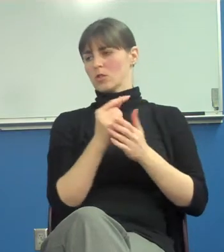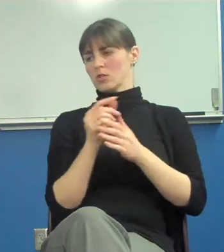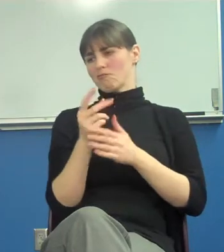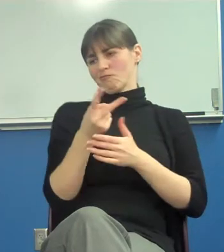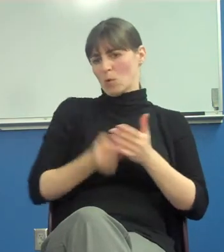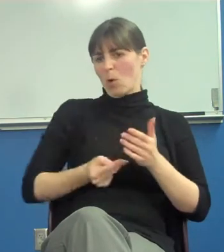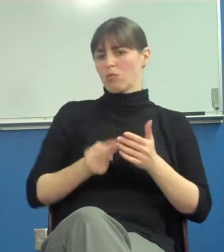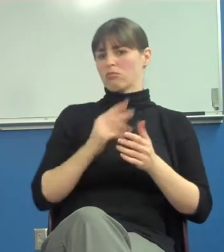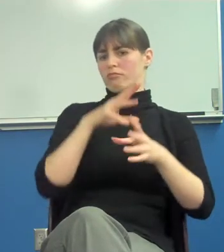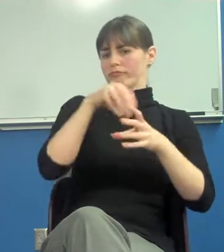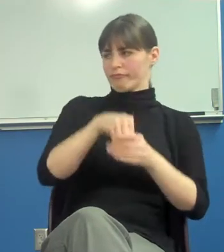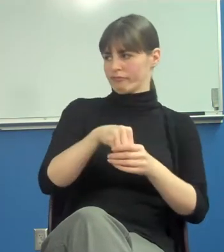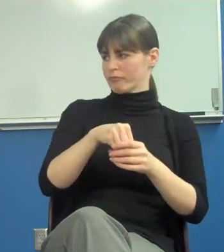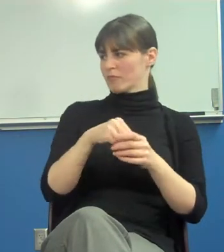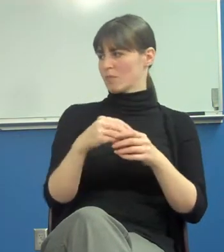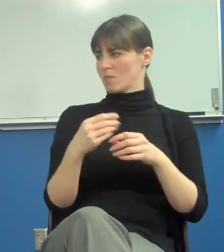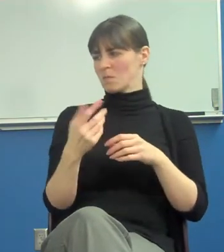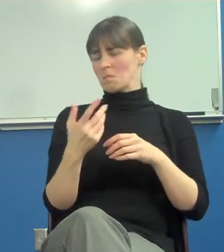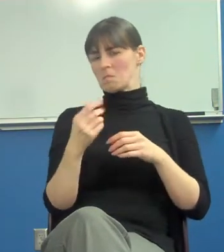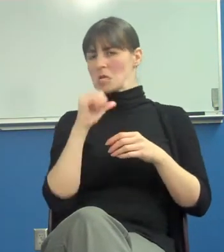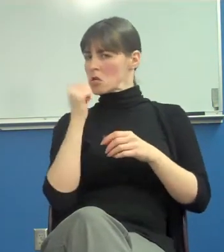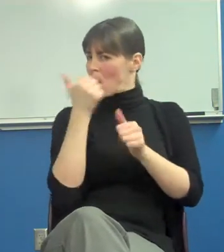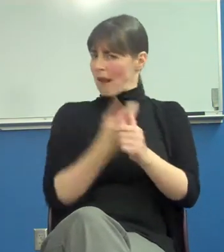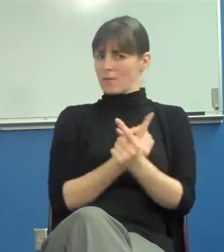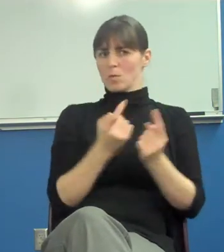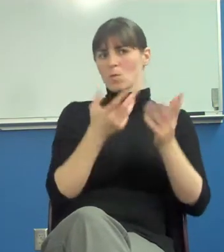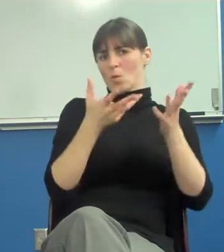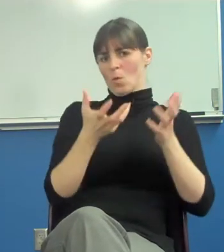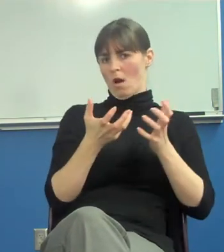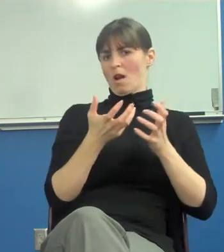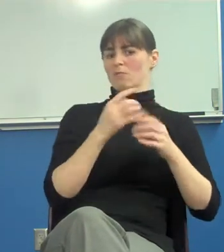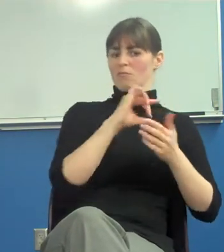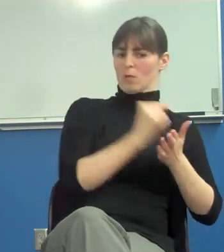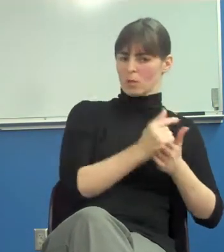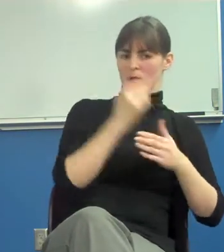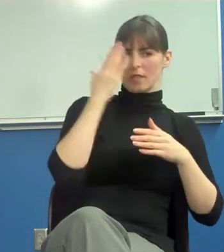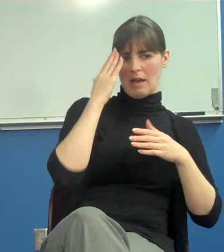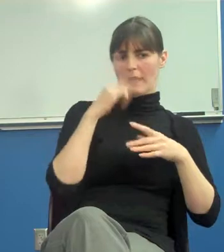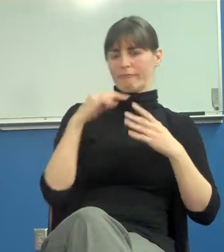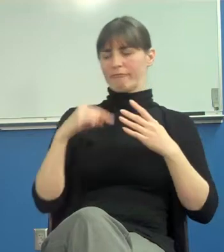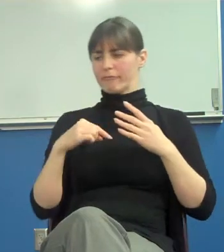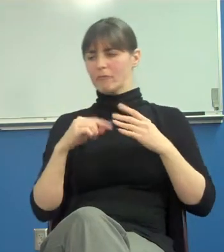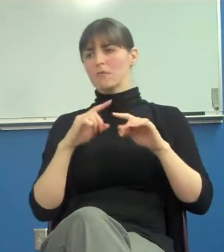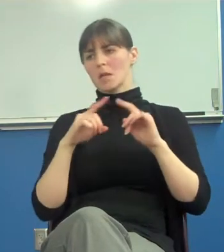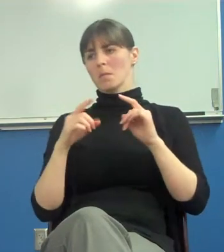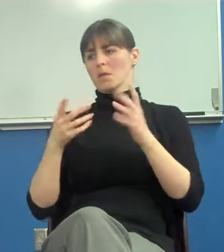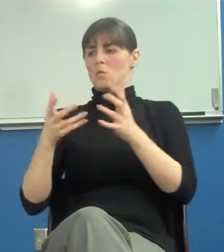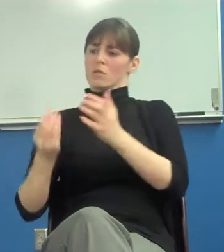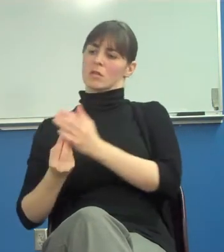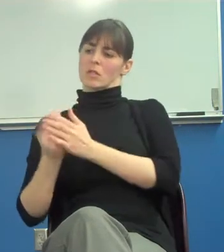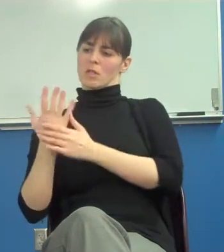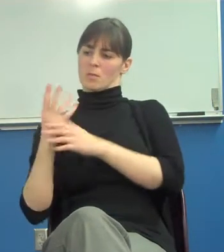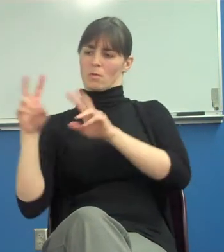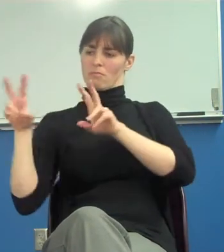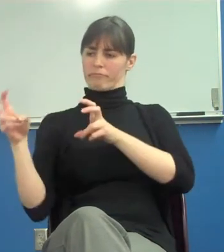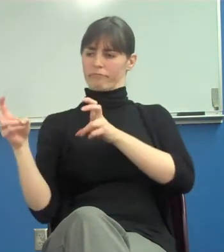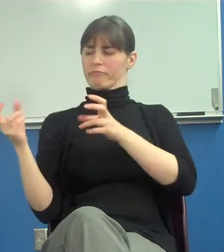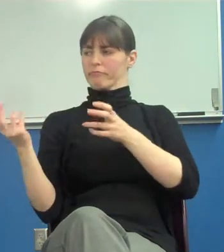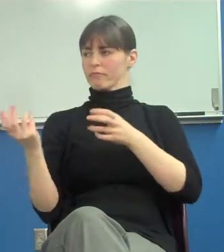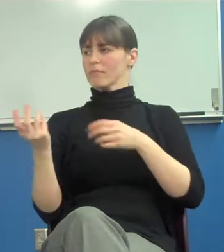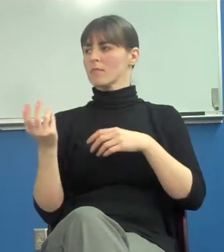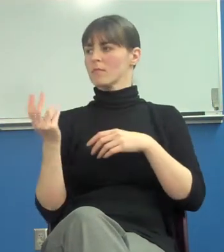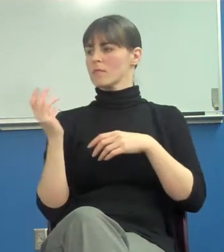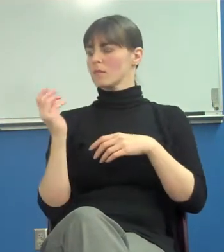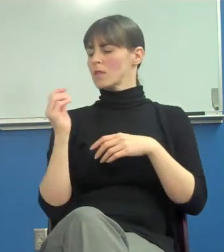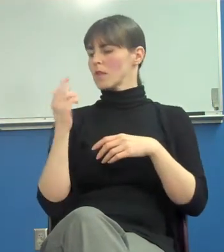not everybody's going to want cute little hats and, you know, graduating stuff. People are going to want still the spring stuff. And for